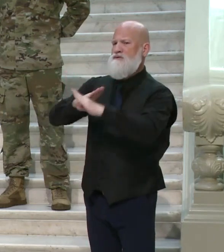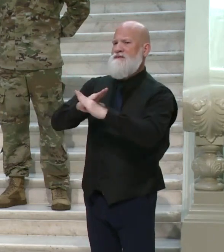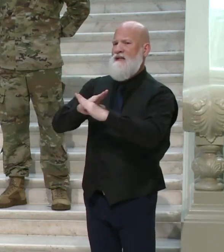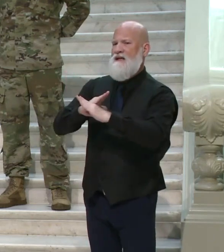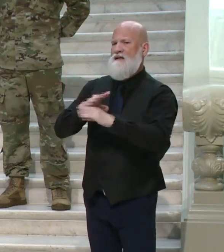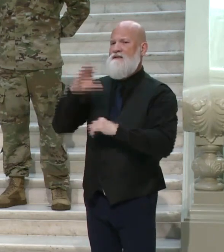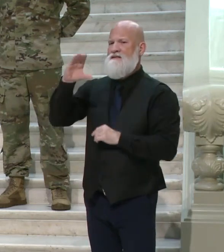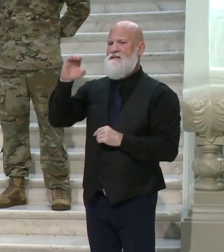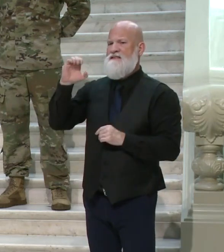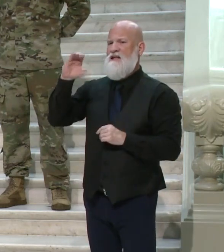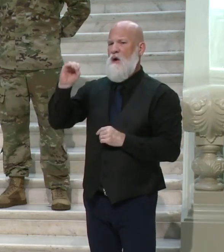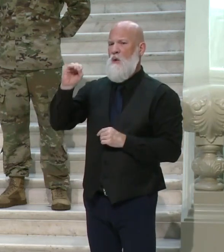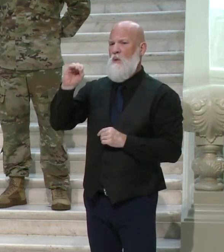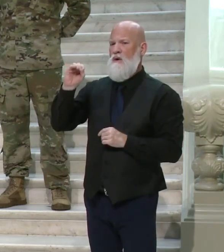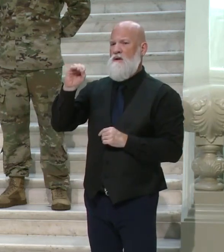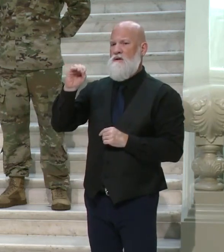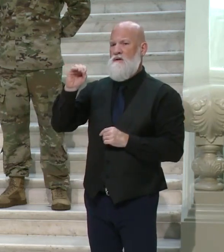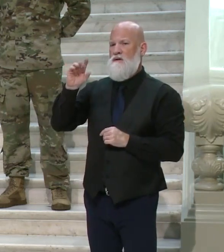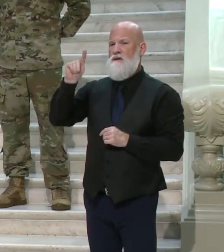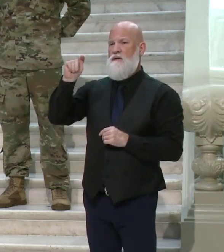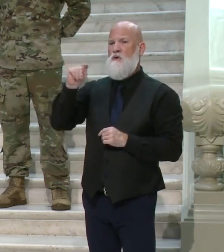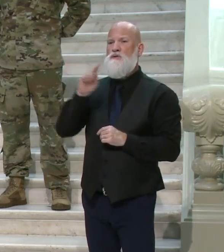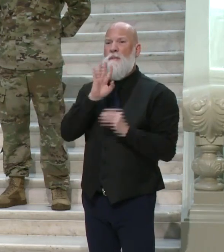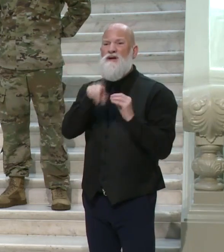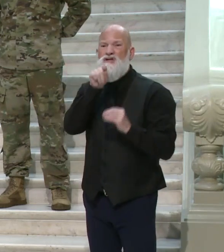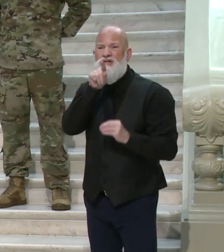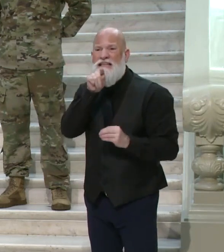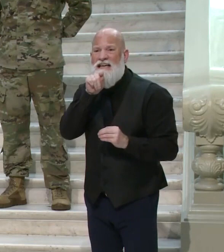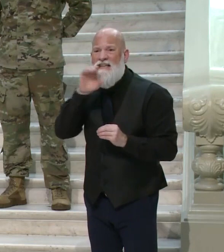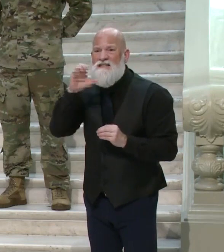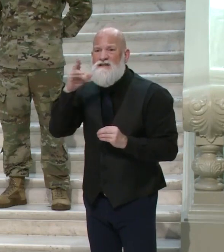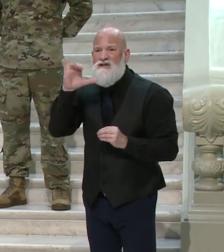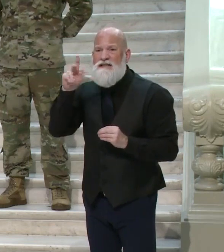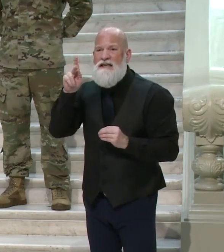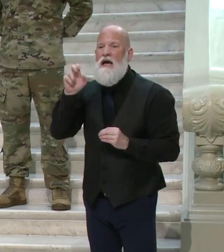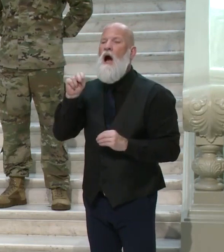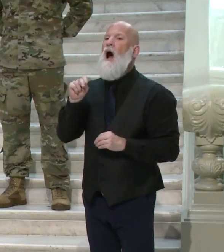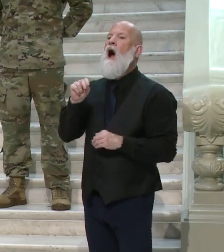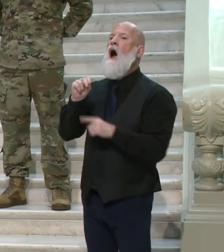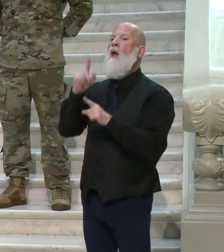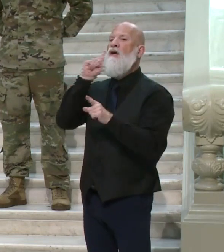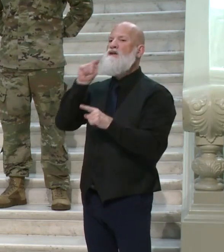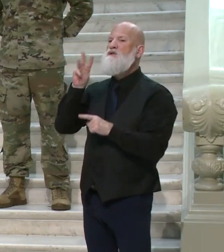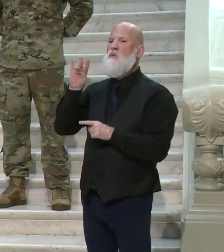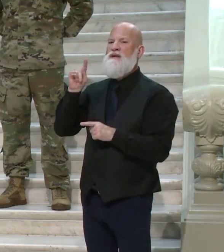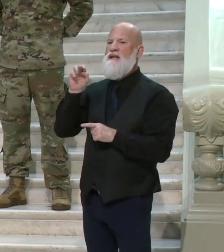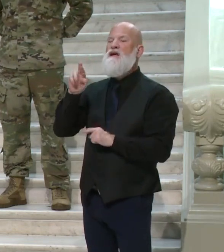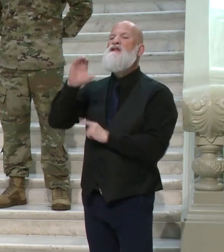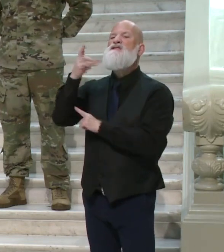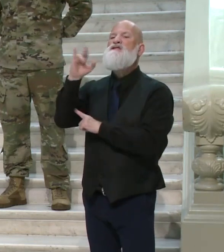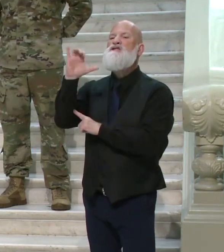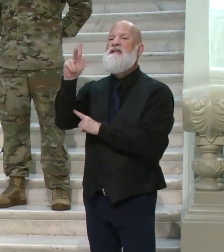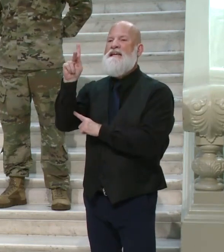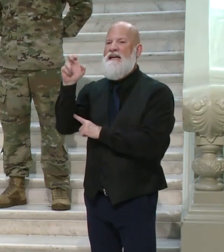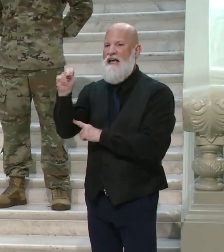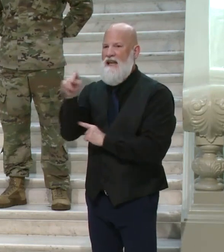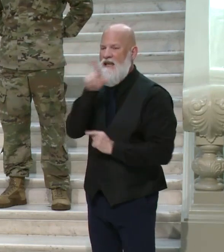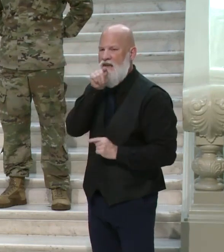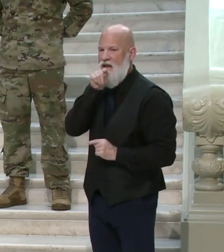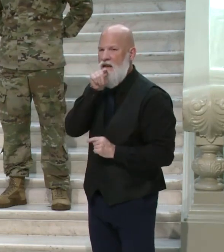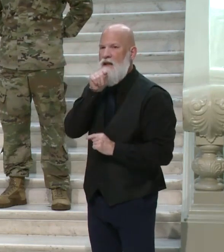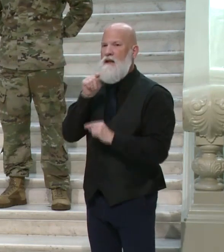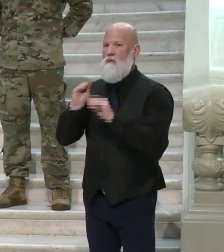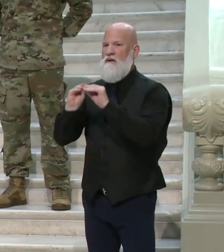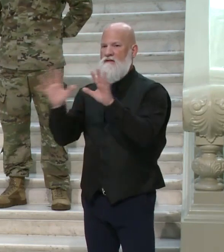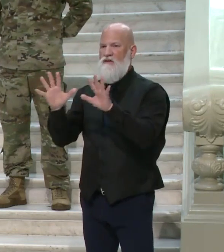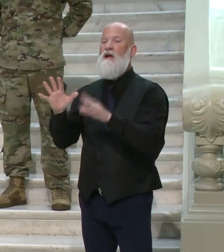who was really worried about a break in the supply chain because of outbreaks at some of his plants in other parts of the country. You said that General King was